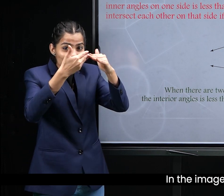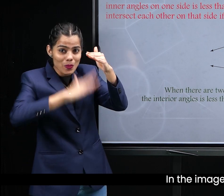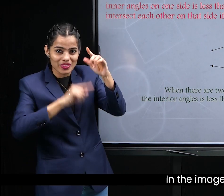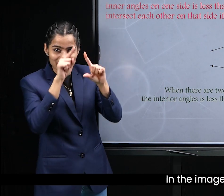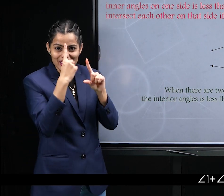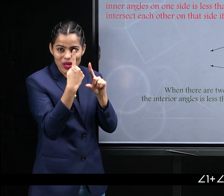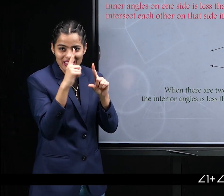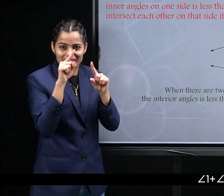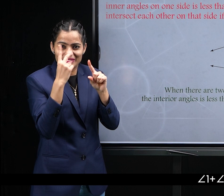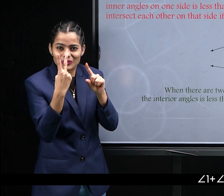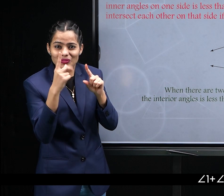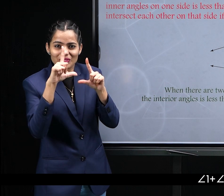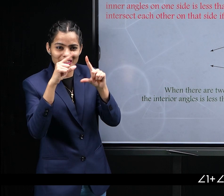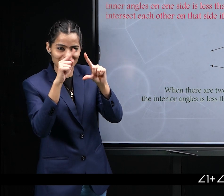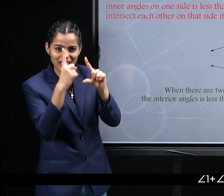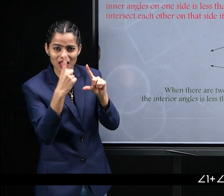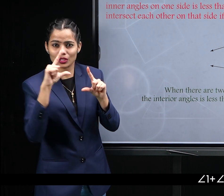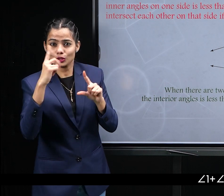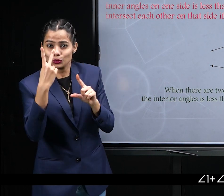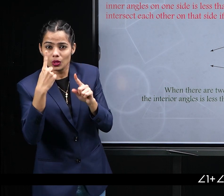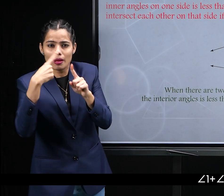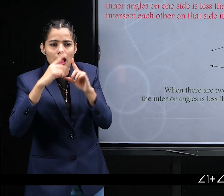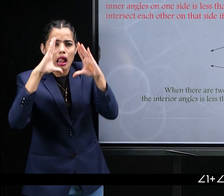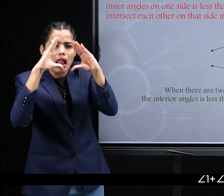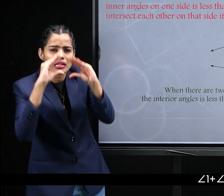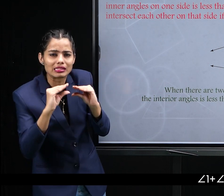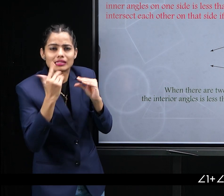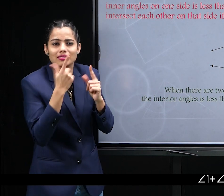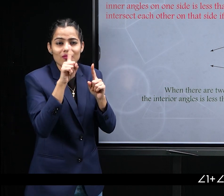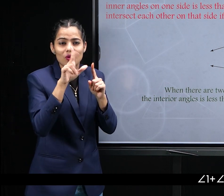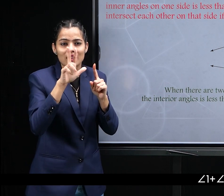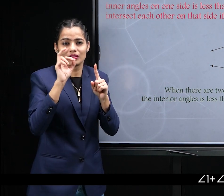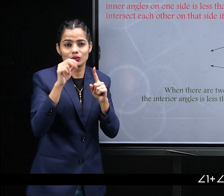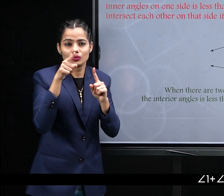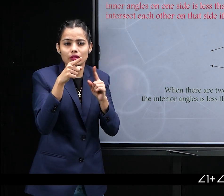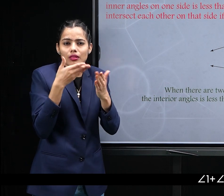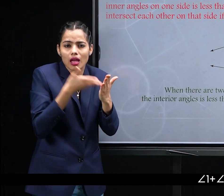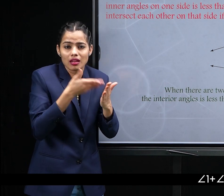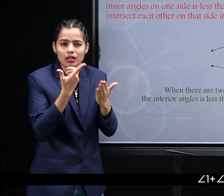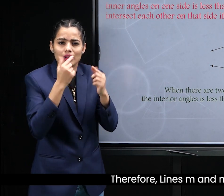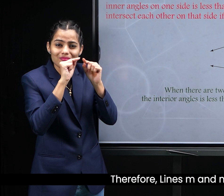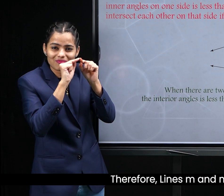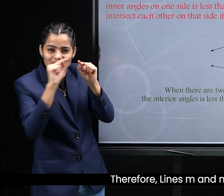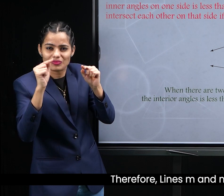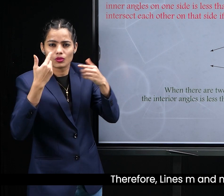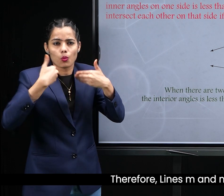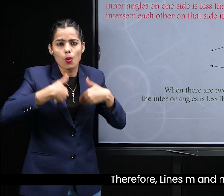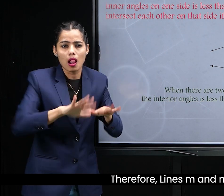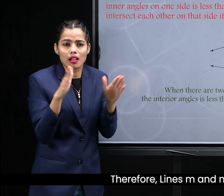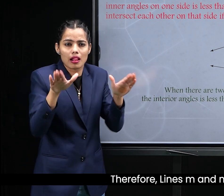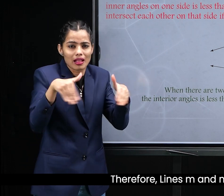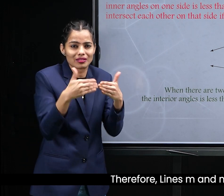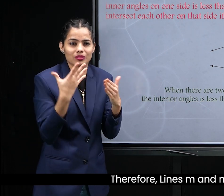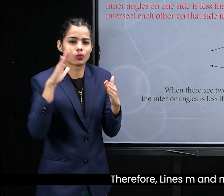below, angle 1 plus angle 2 less than 180 degree. Therefore,